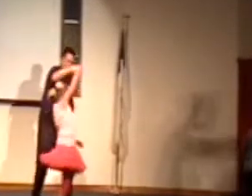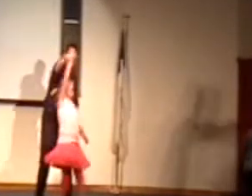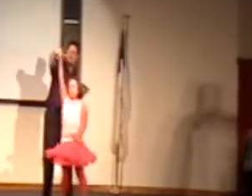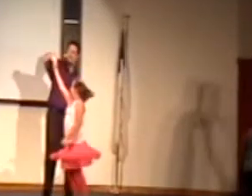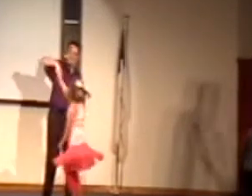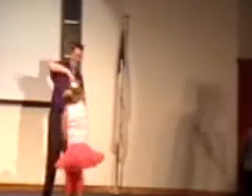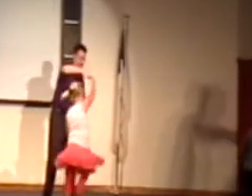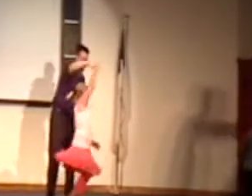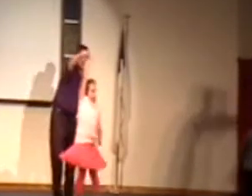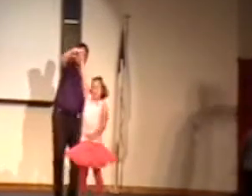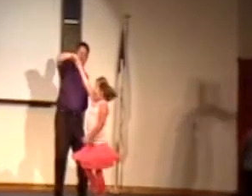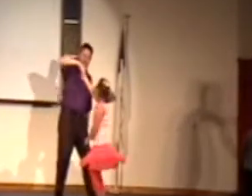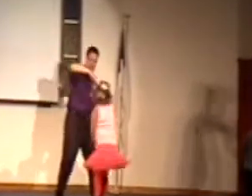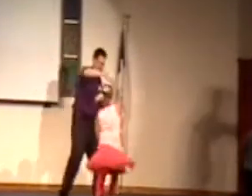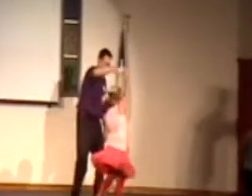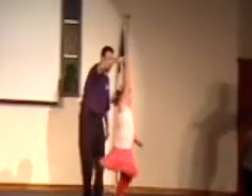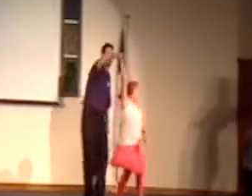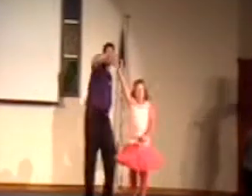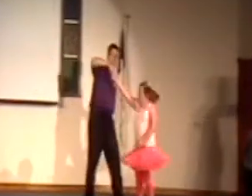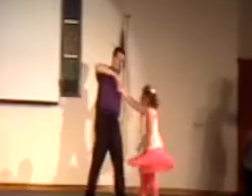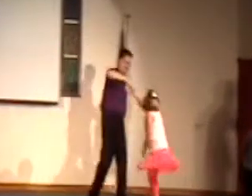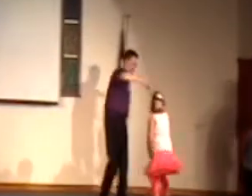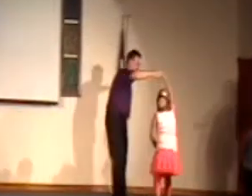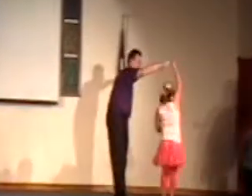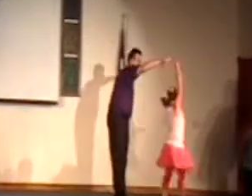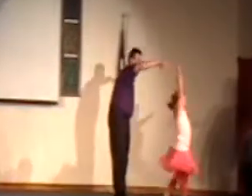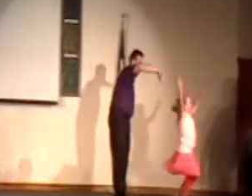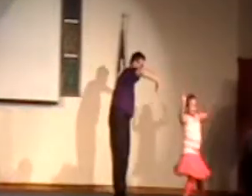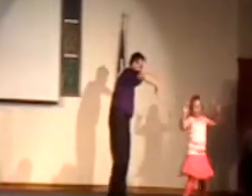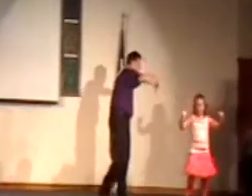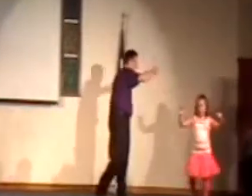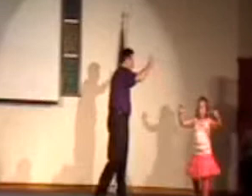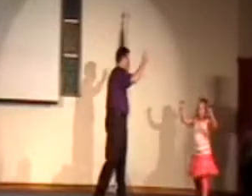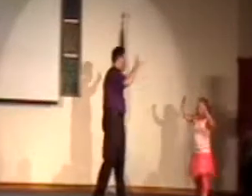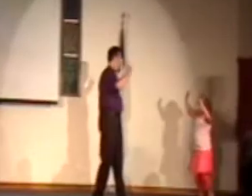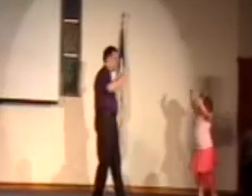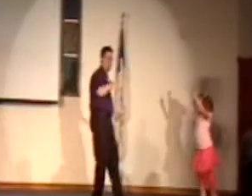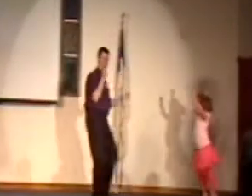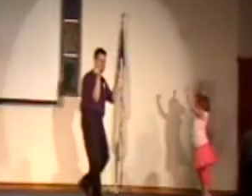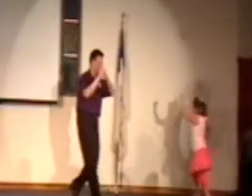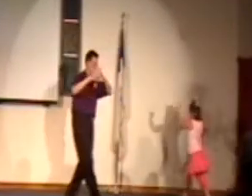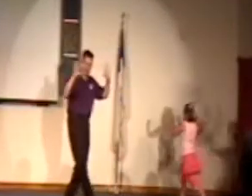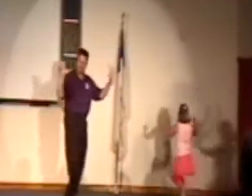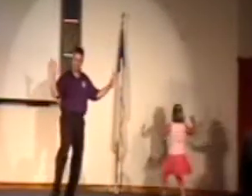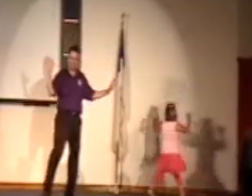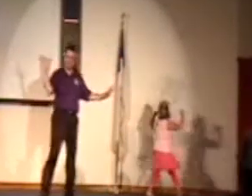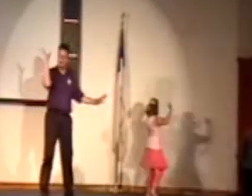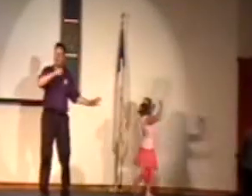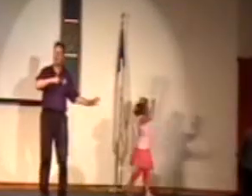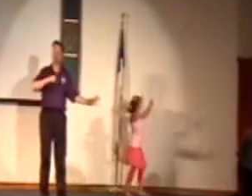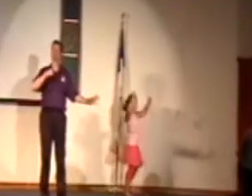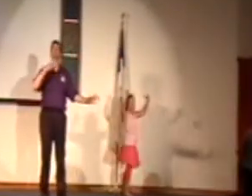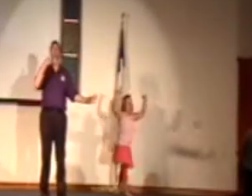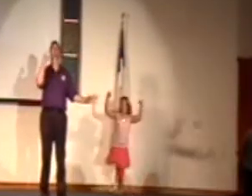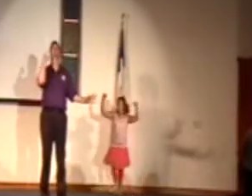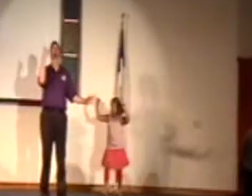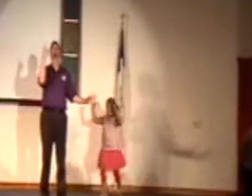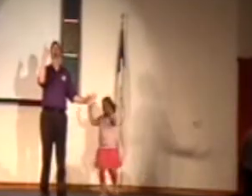Oh I dance with Cinderella I don't wanna miss even one